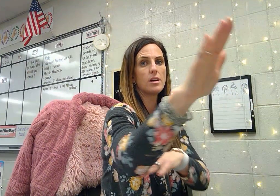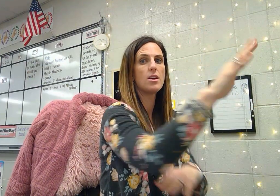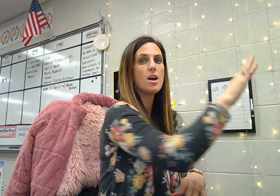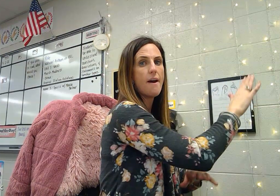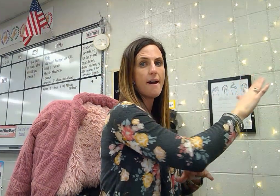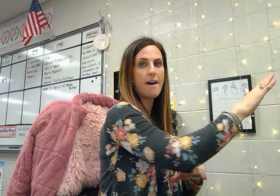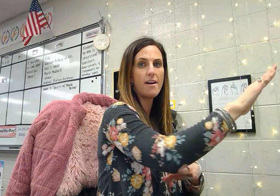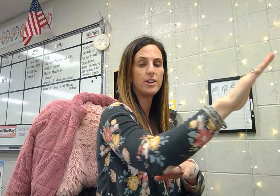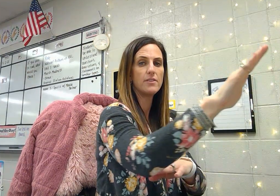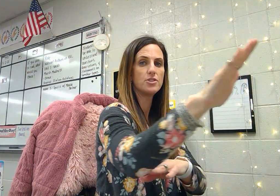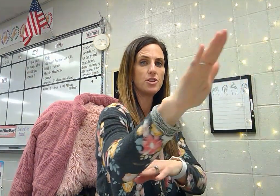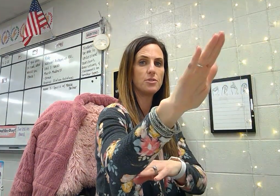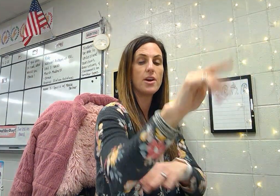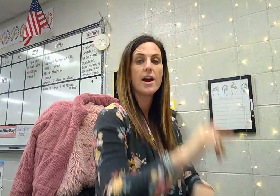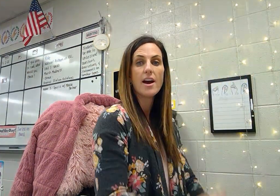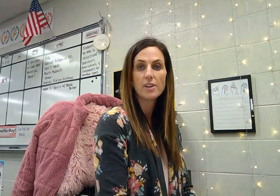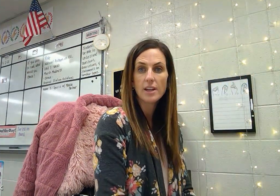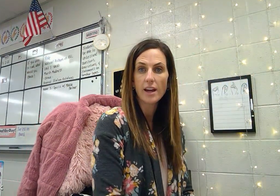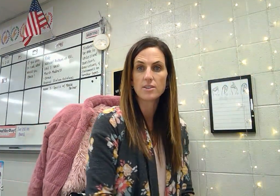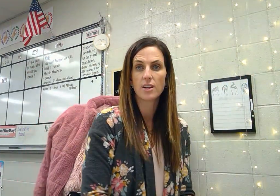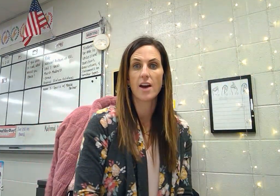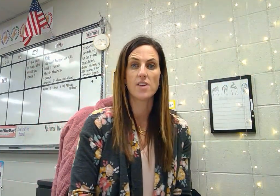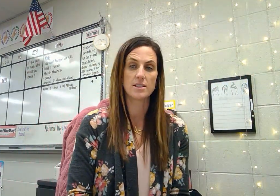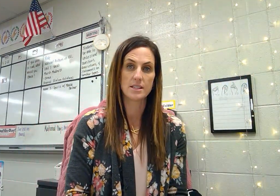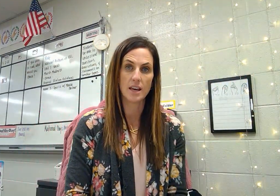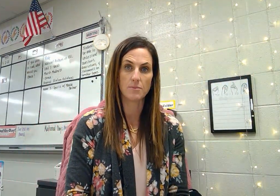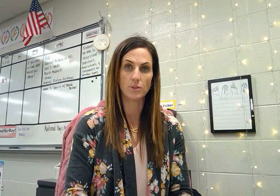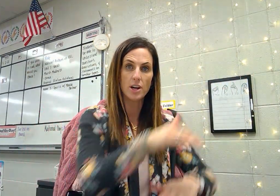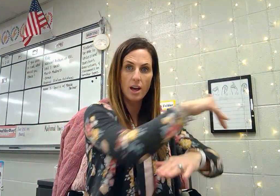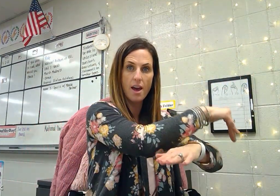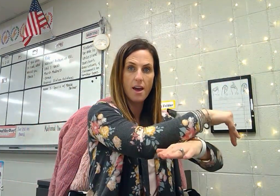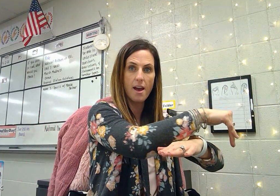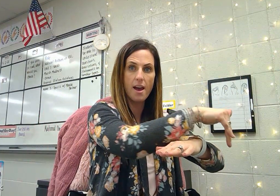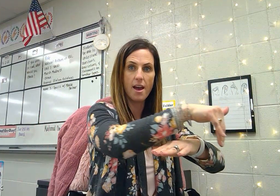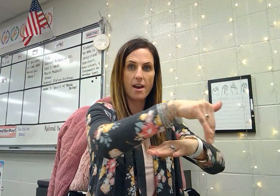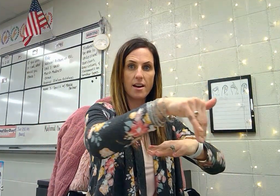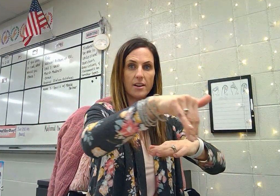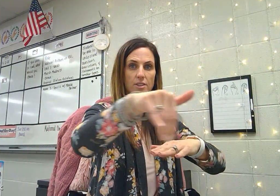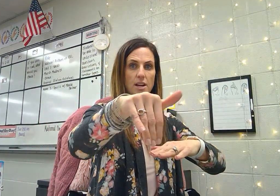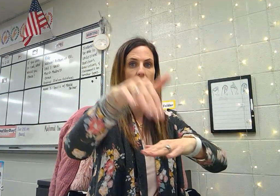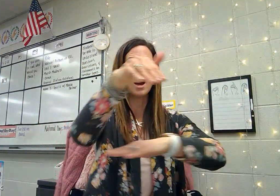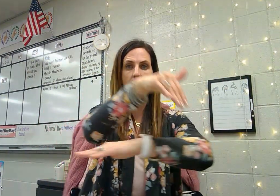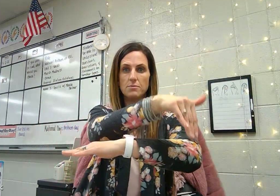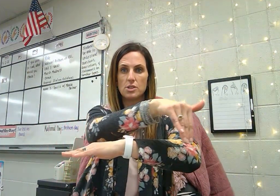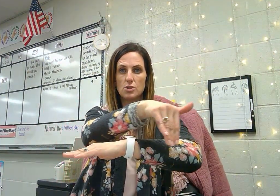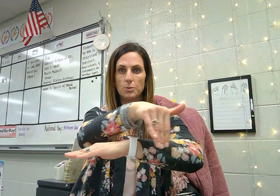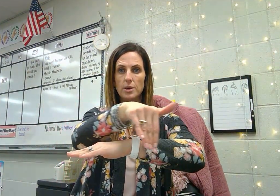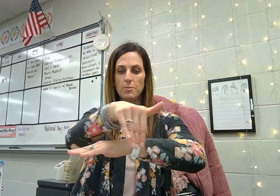here every afternoon. Every night is going to have that same look. Every night I'm sweeping